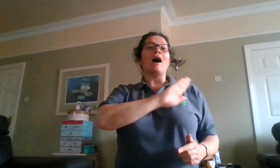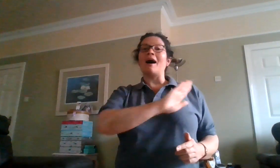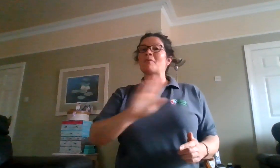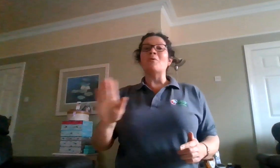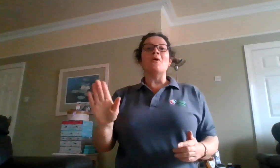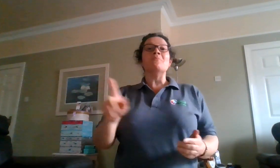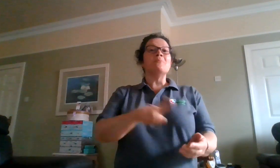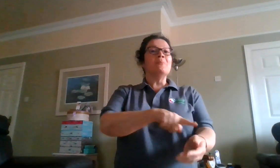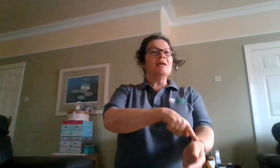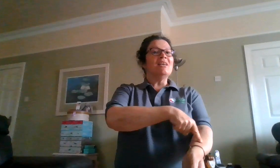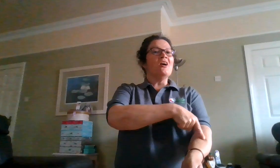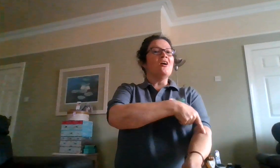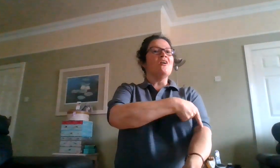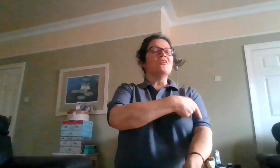I won't be long.